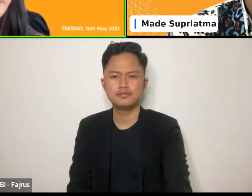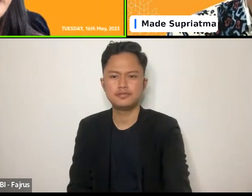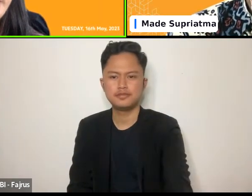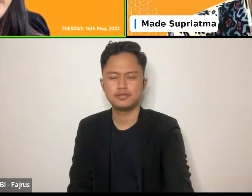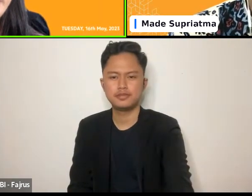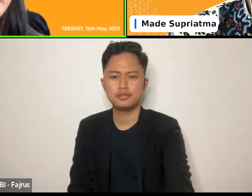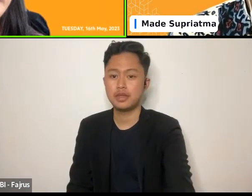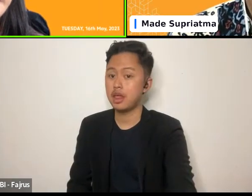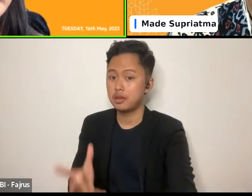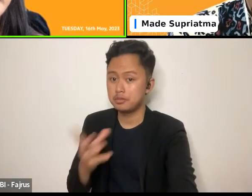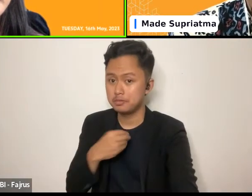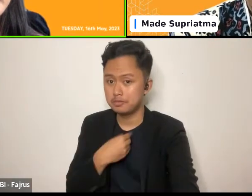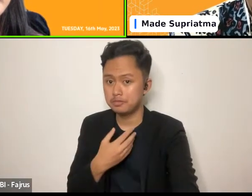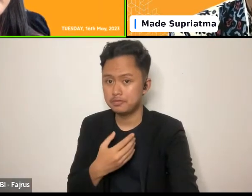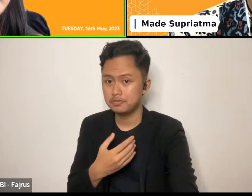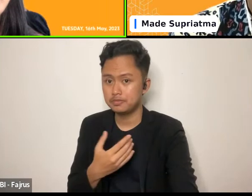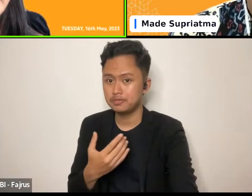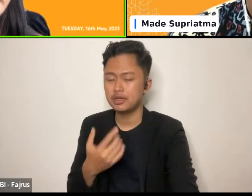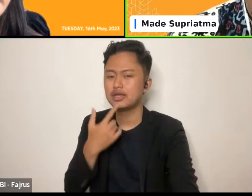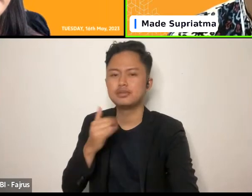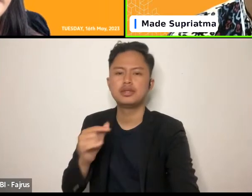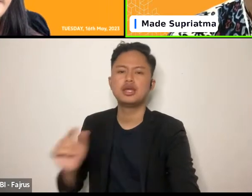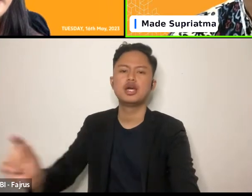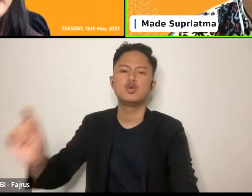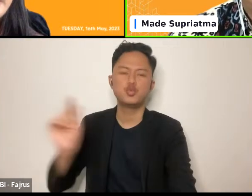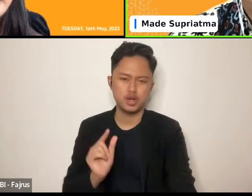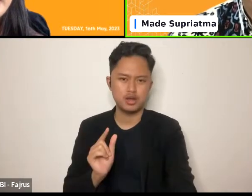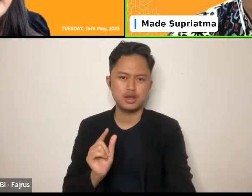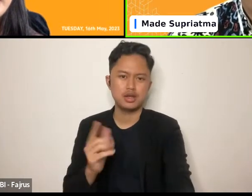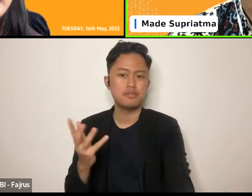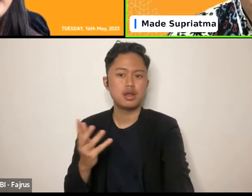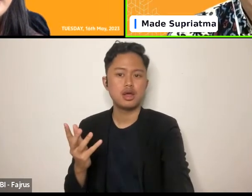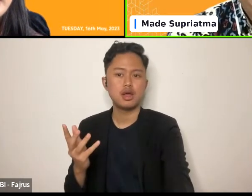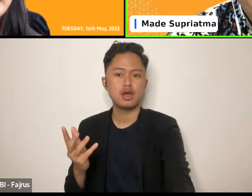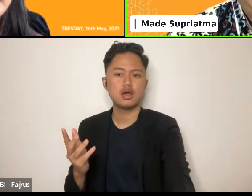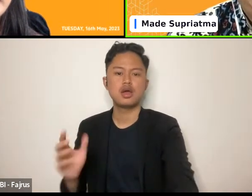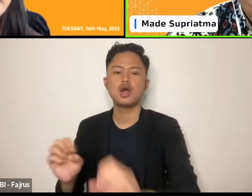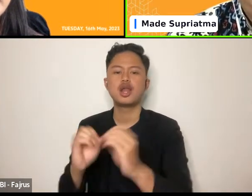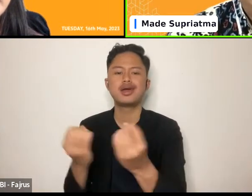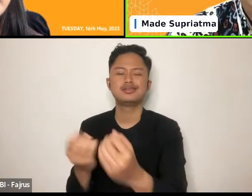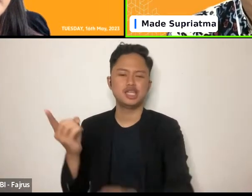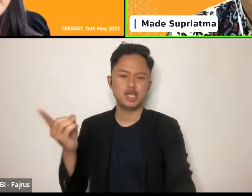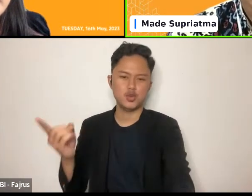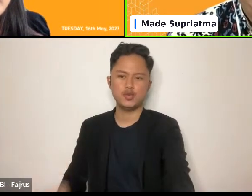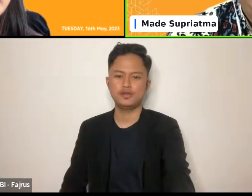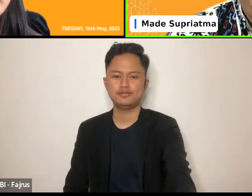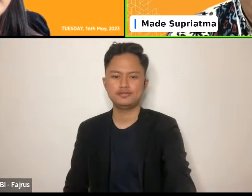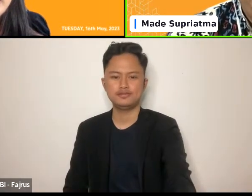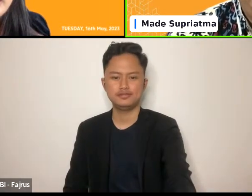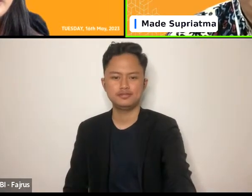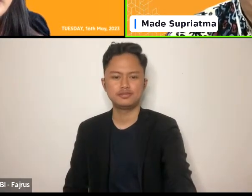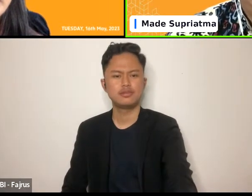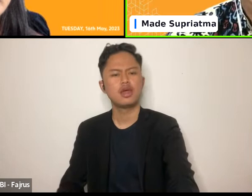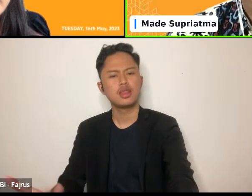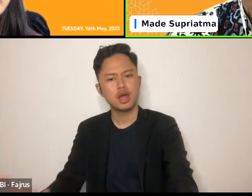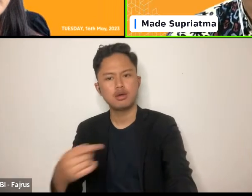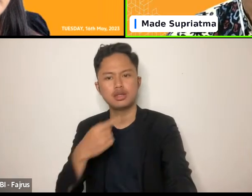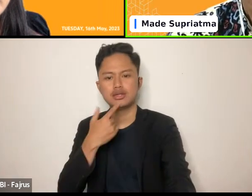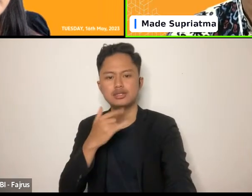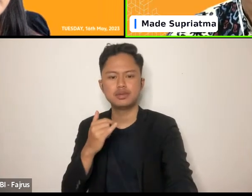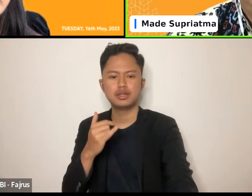Are you they have an infighting inside the organization. So let's say about